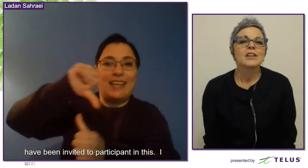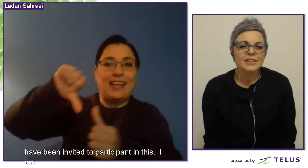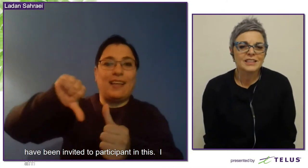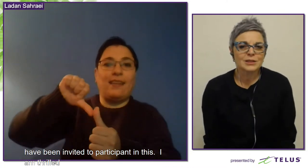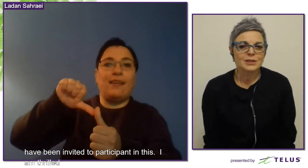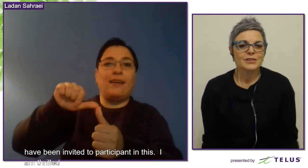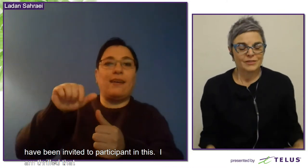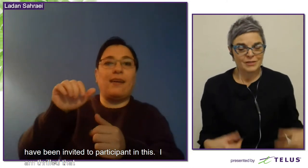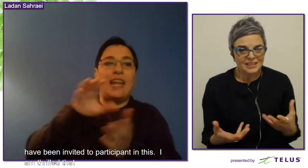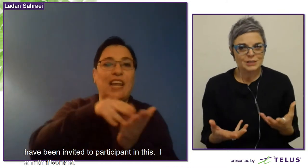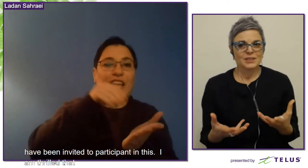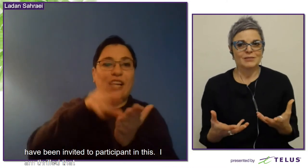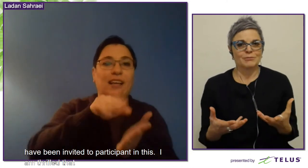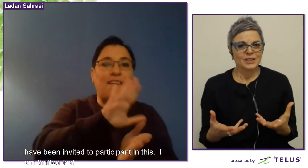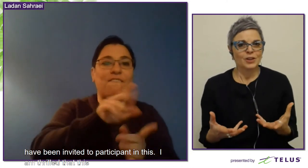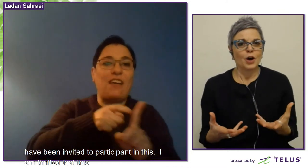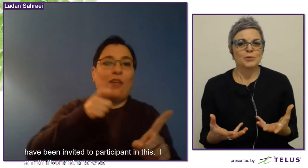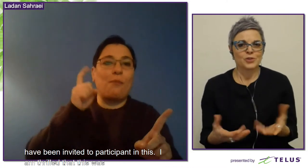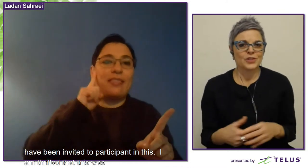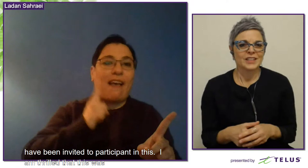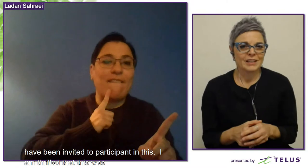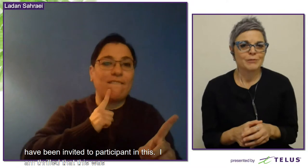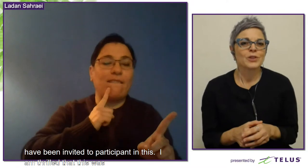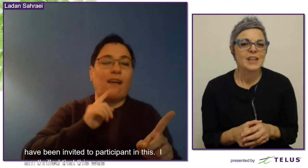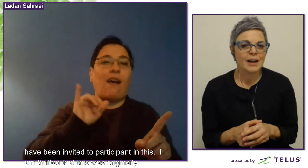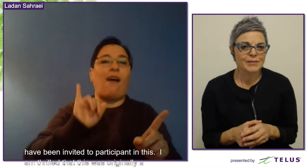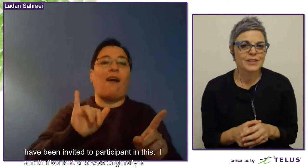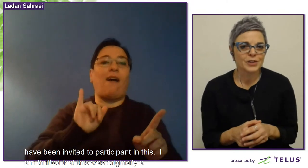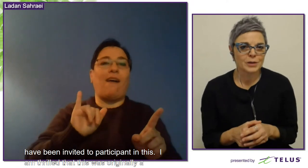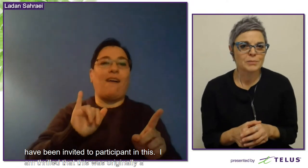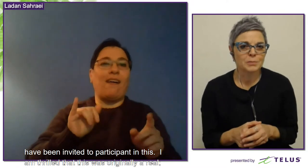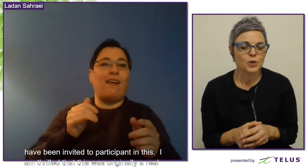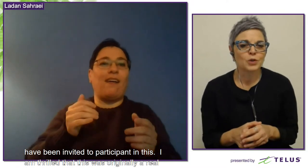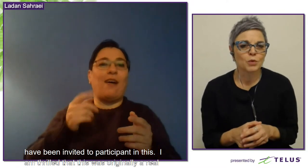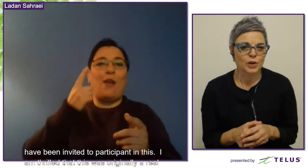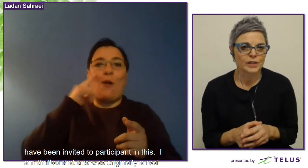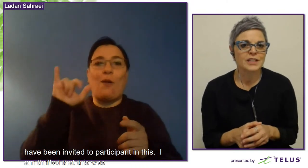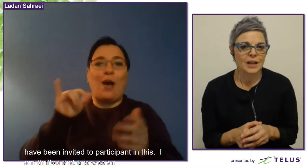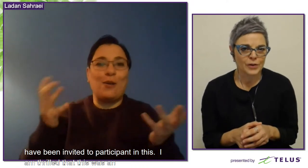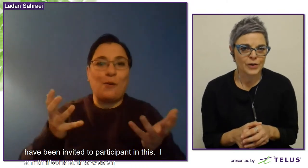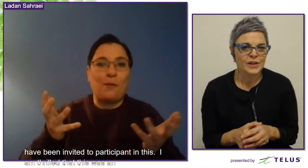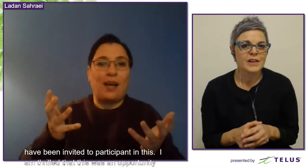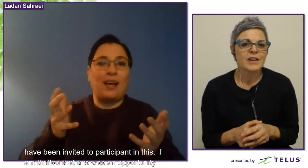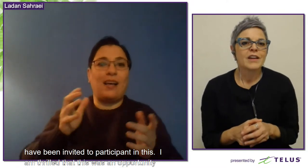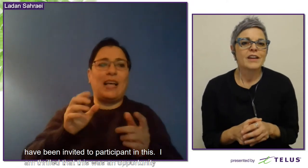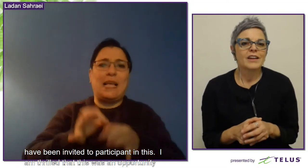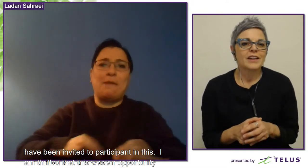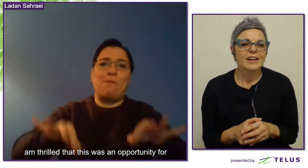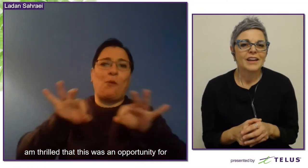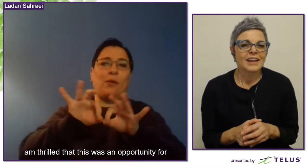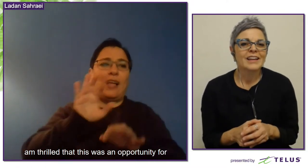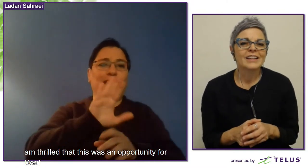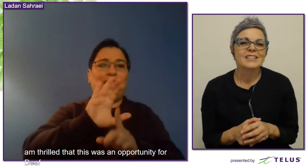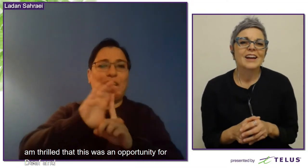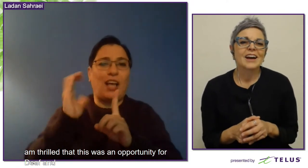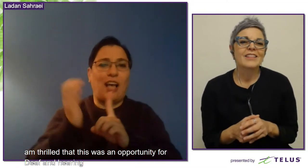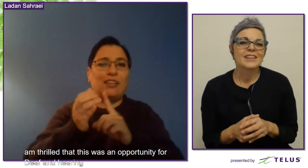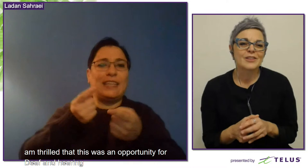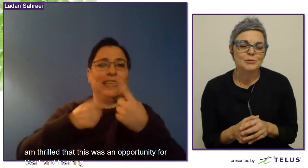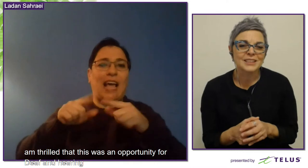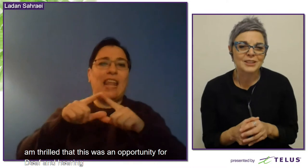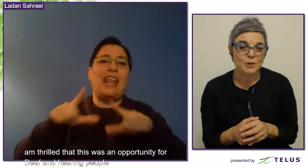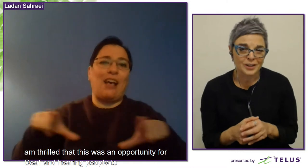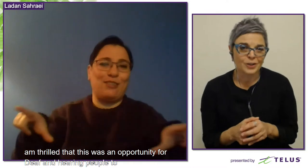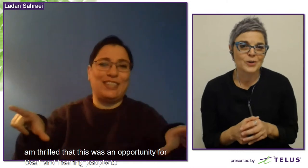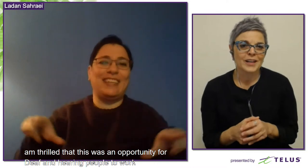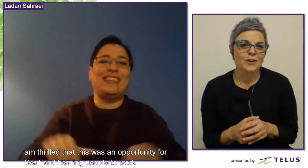that this was a real opportunity where deaf and hearing people could work together. And I think